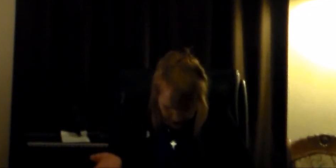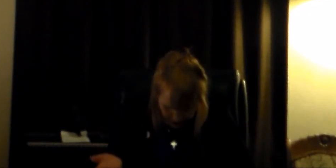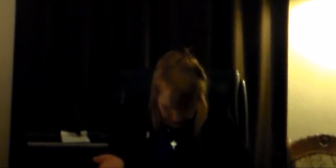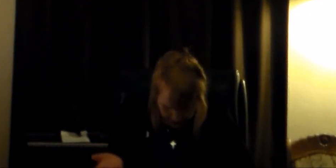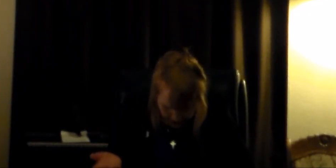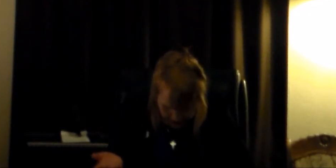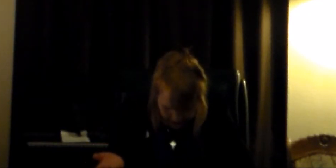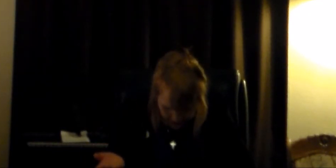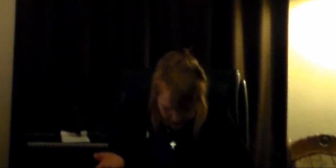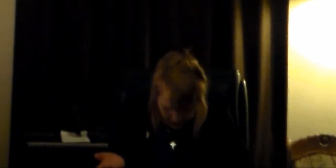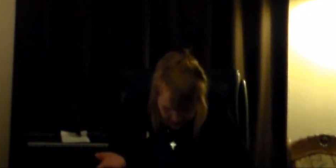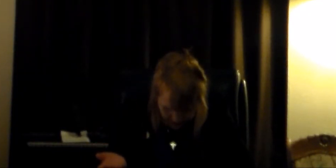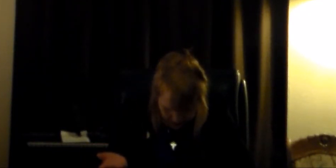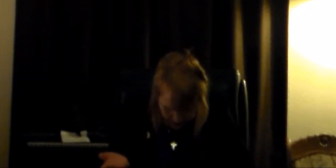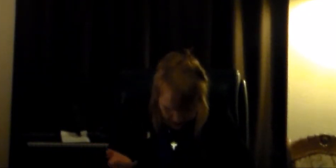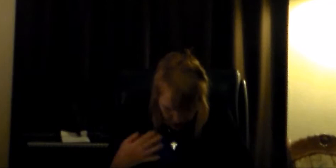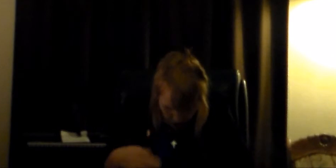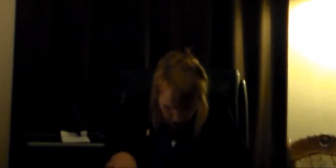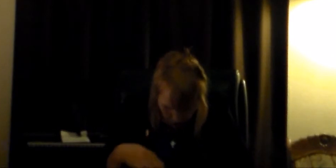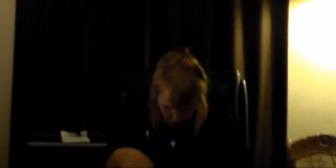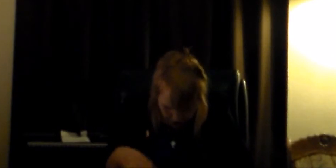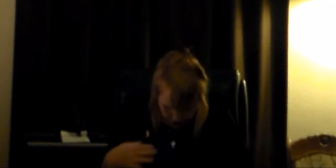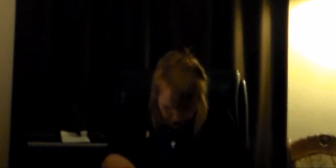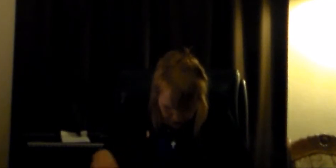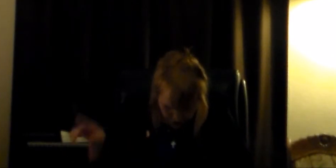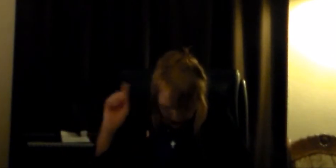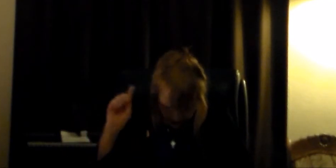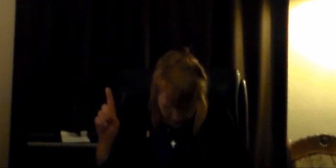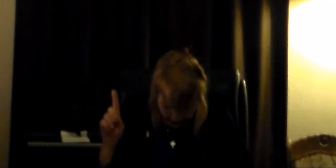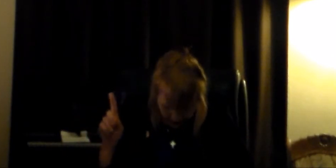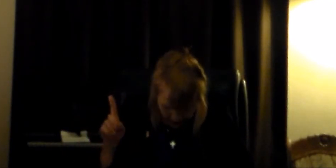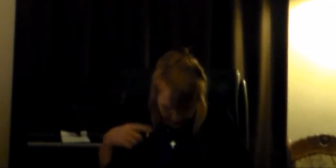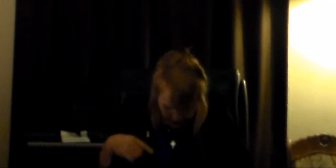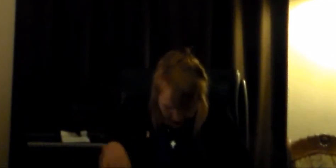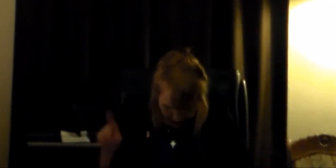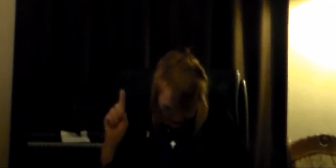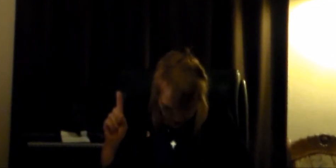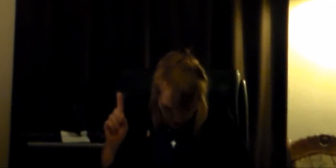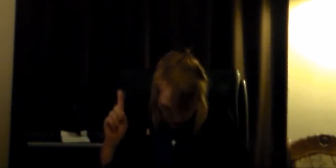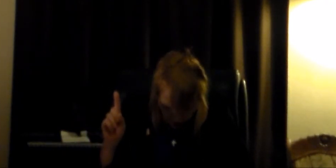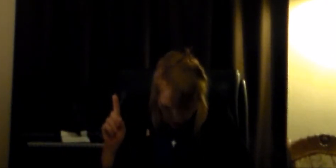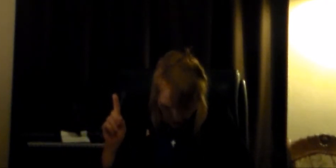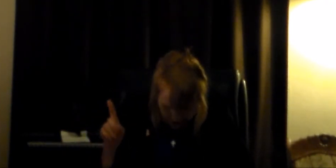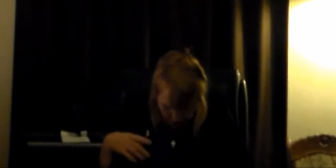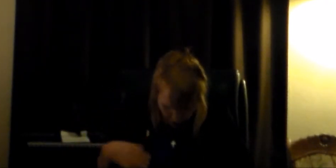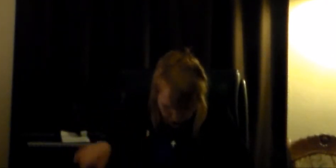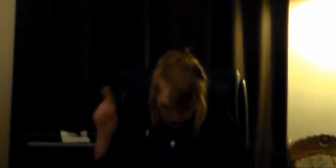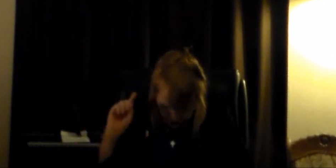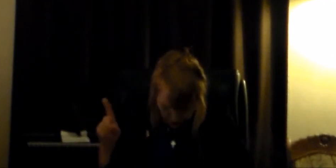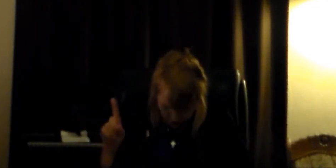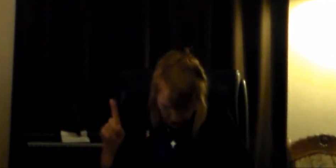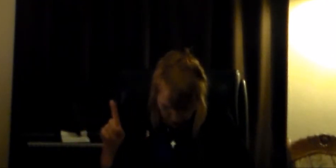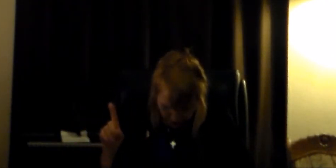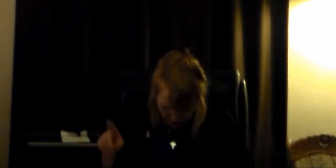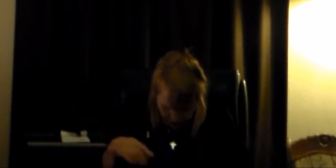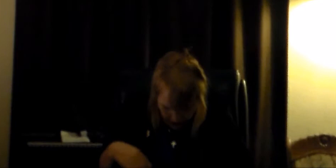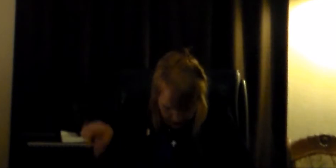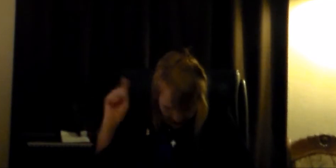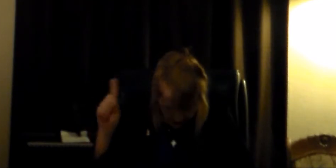Abraham did as it is. You are determined to kill me, a man who has told you the truth that I